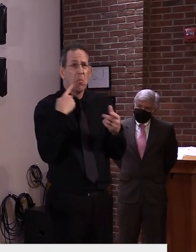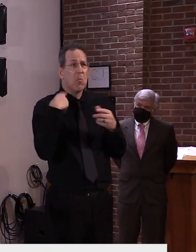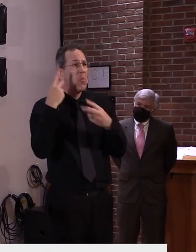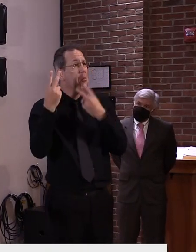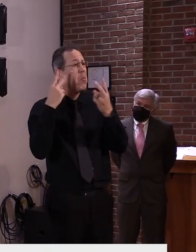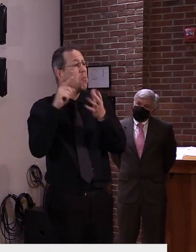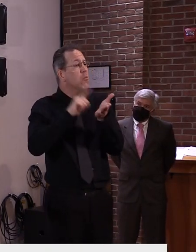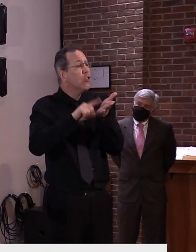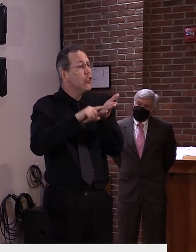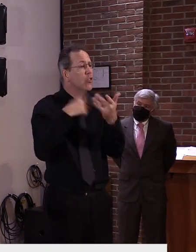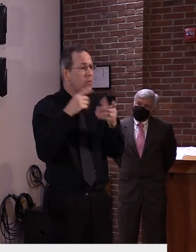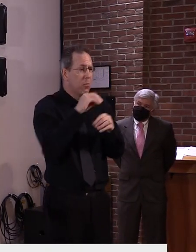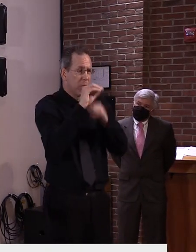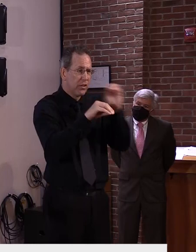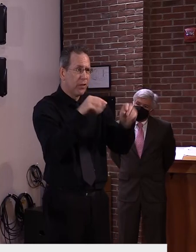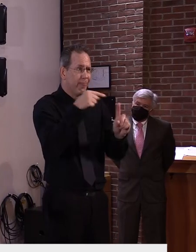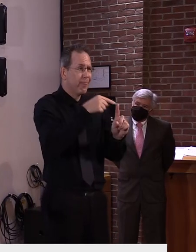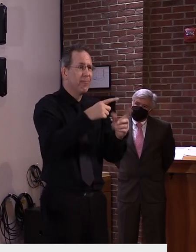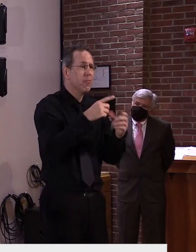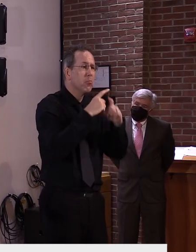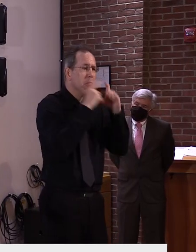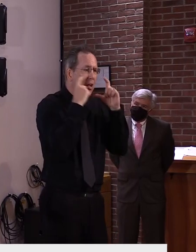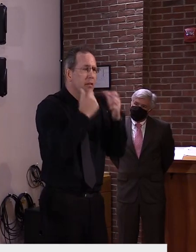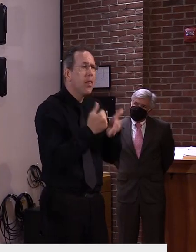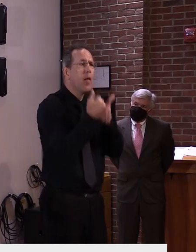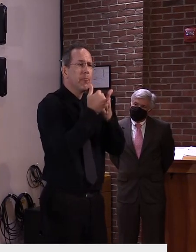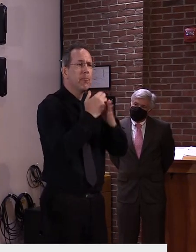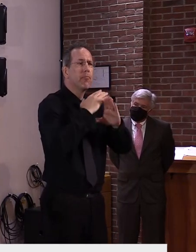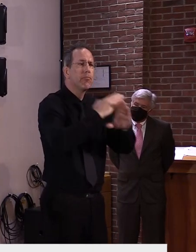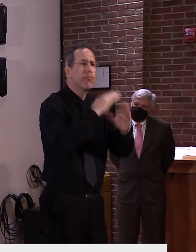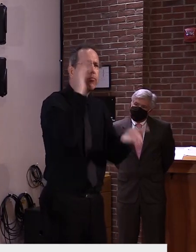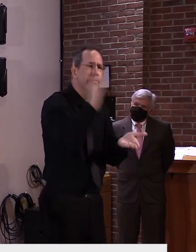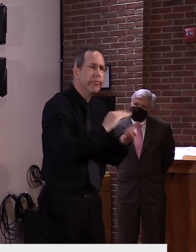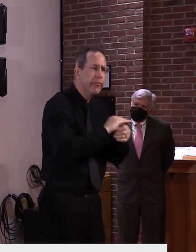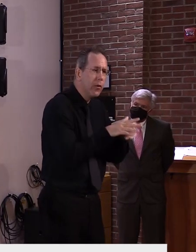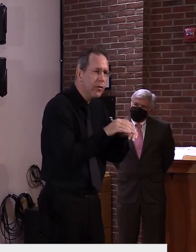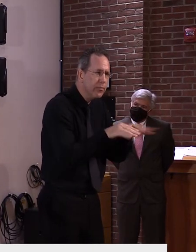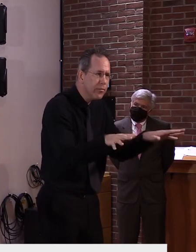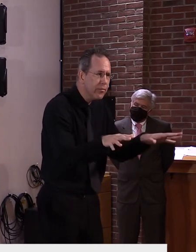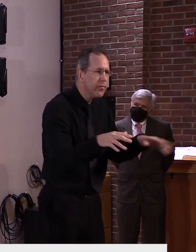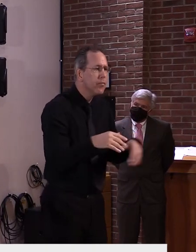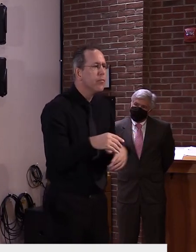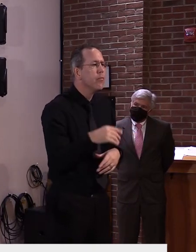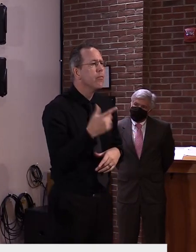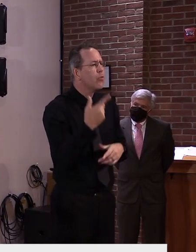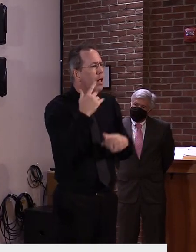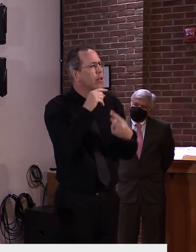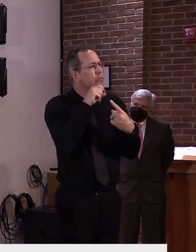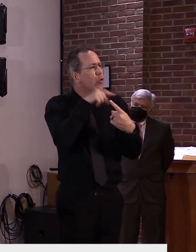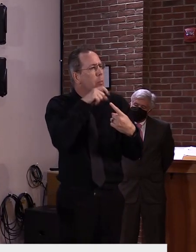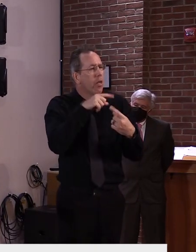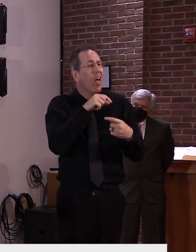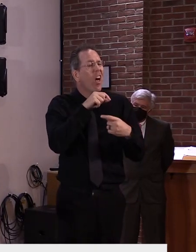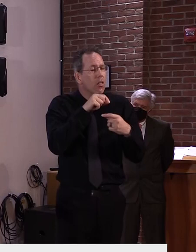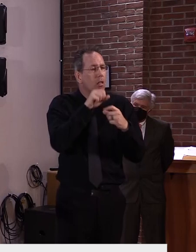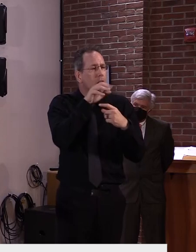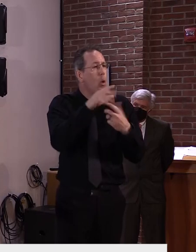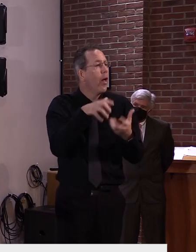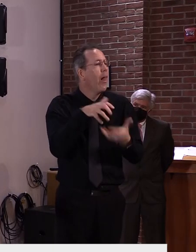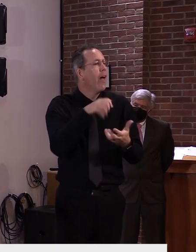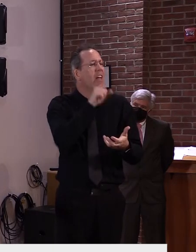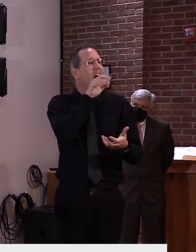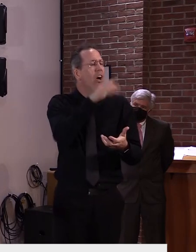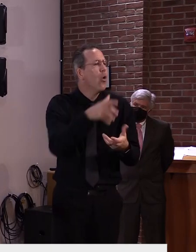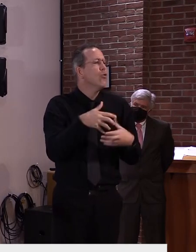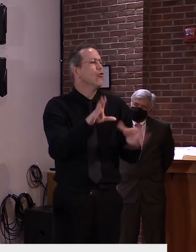research regarding both droplet transmission and aerosol transmission of virus has been more compelling with regard